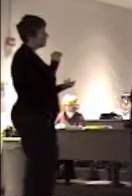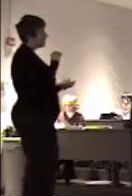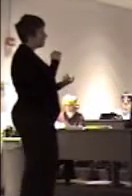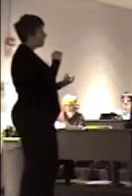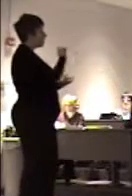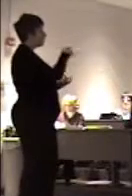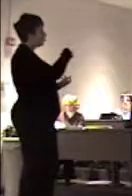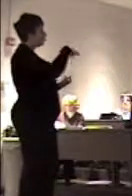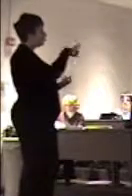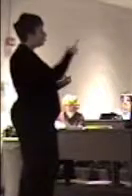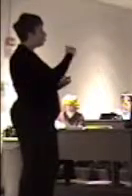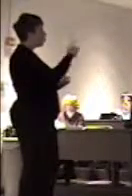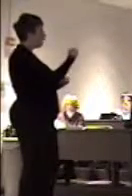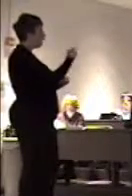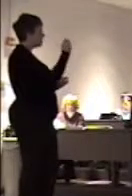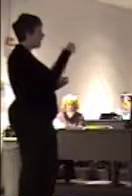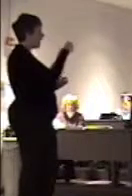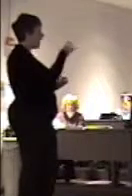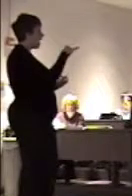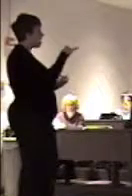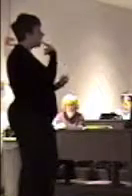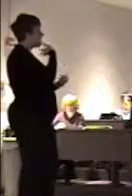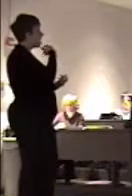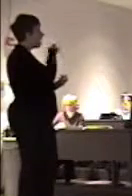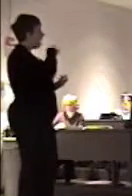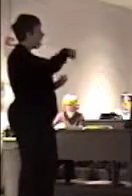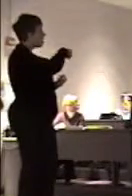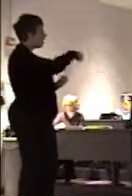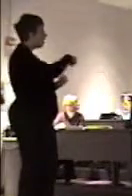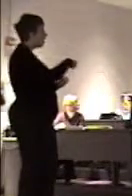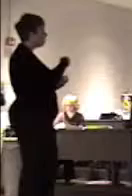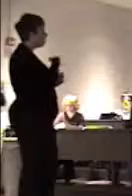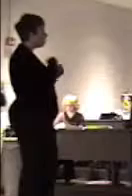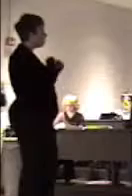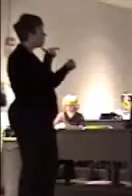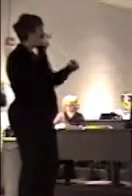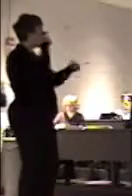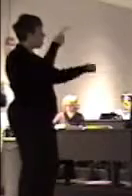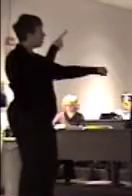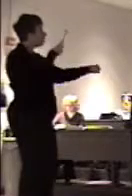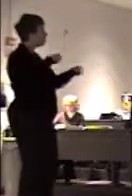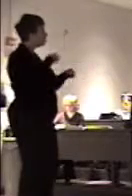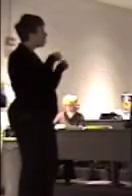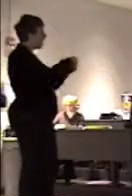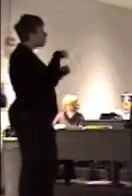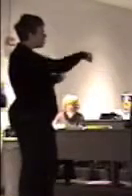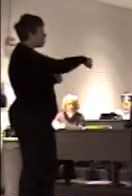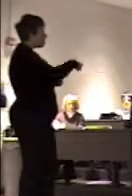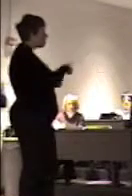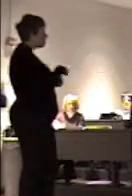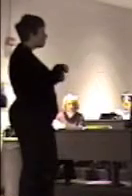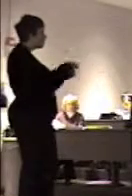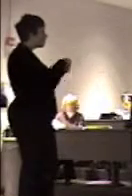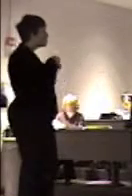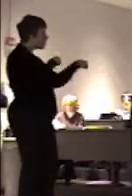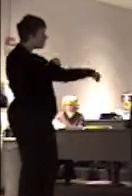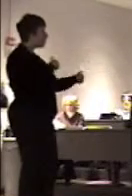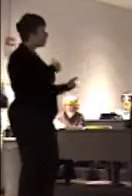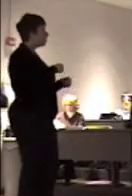And squat. Yeah. And say hi-ya. And say it louder. Okay, keep going.